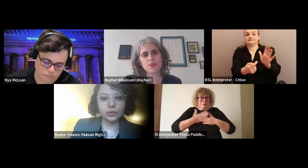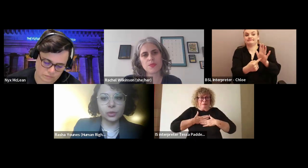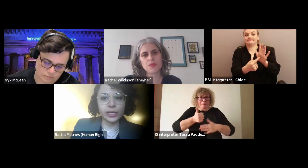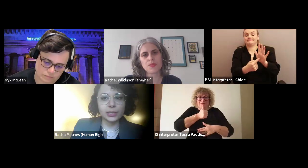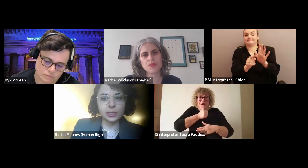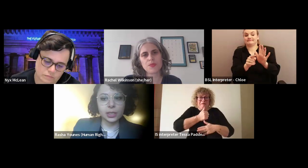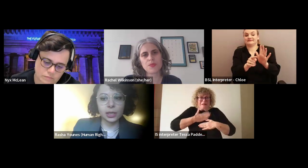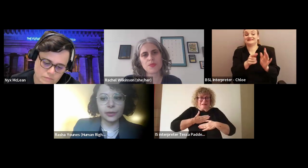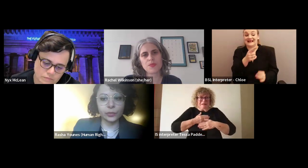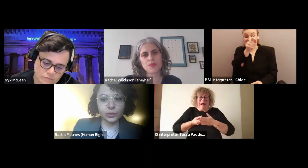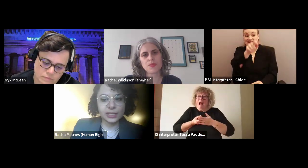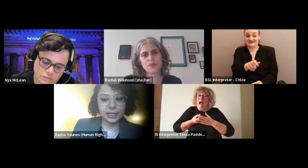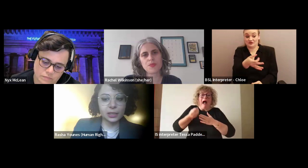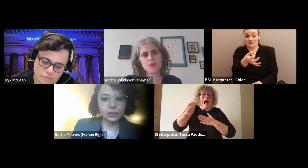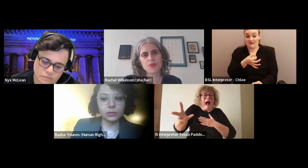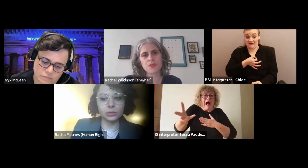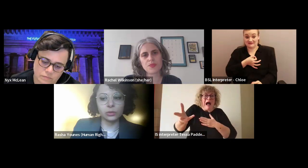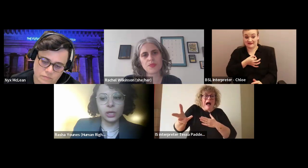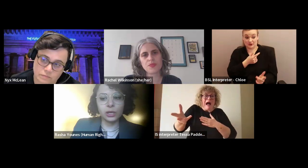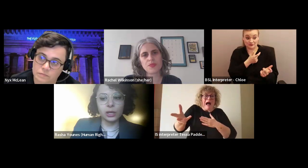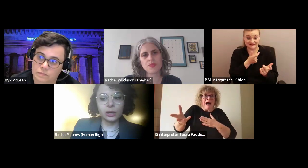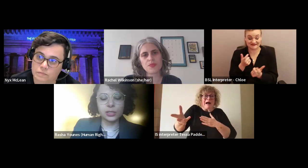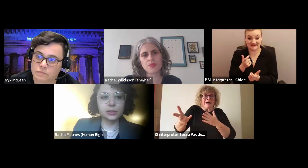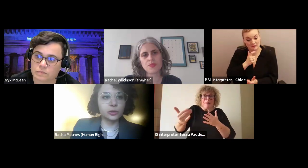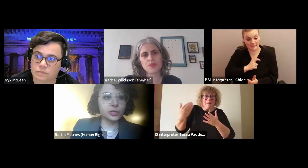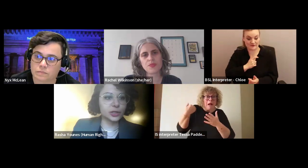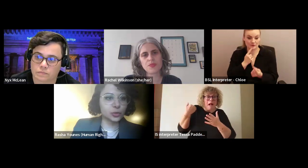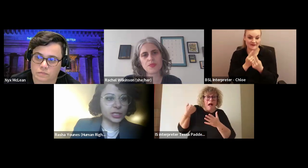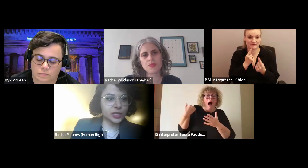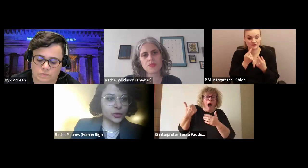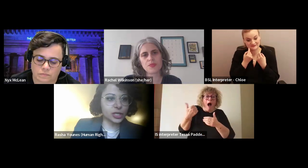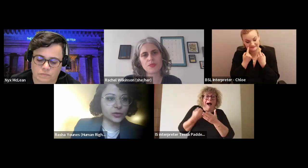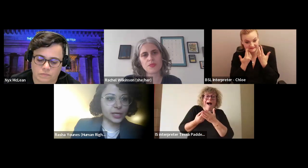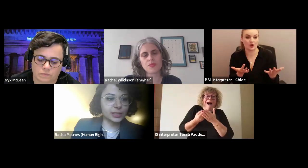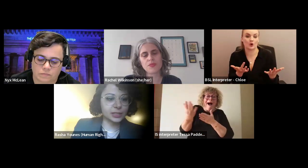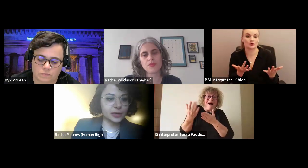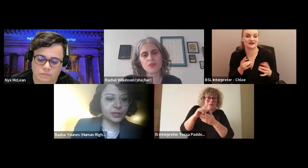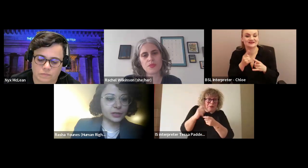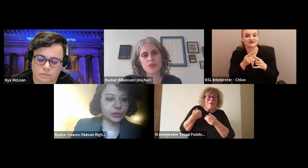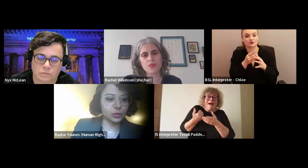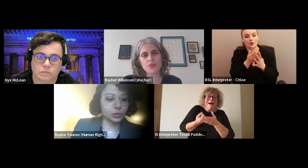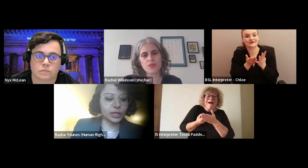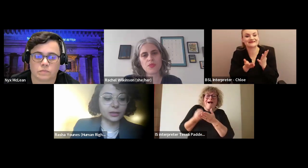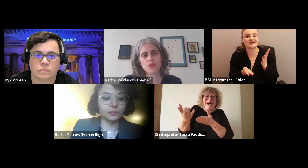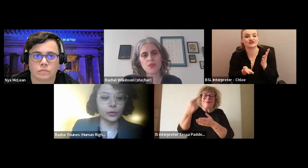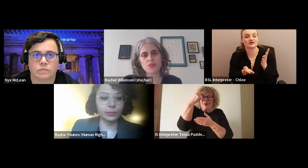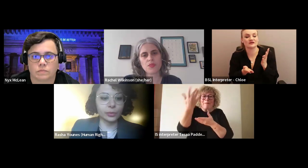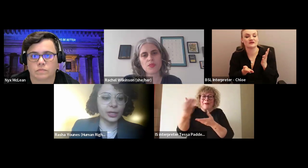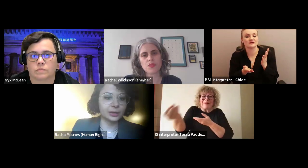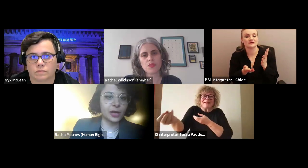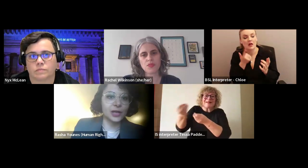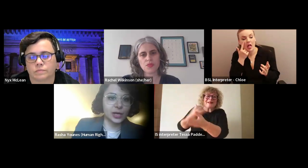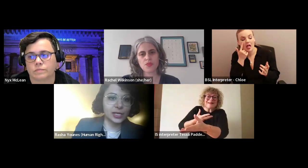this individual is, seeking to disclose the sexual orientation or gender identity of an individual, get their